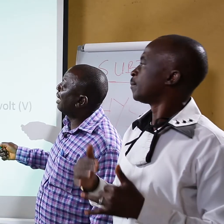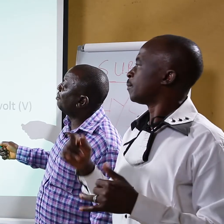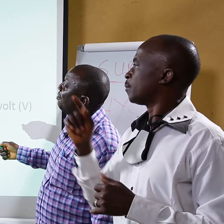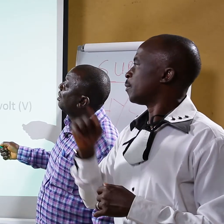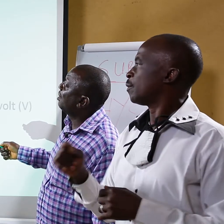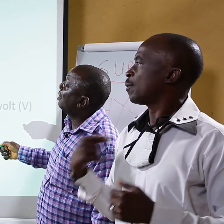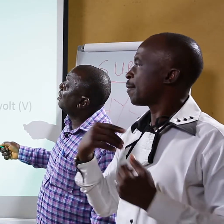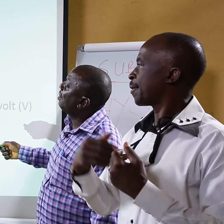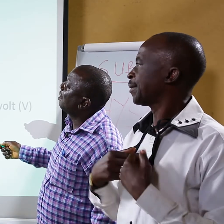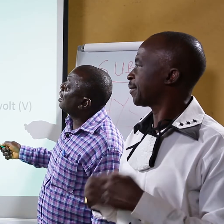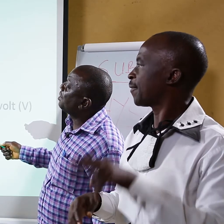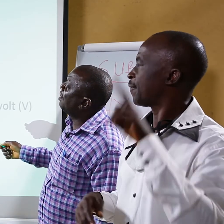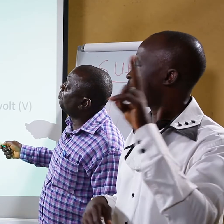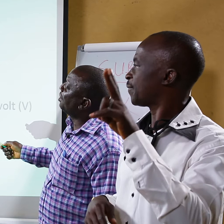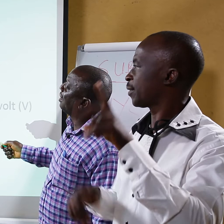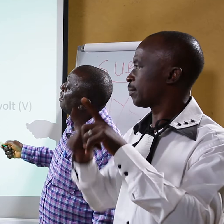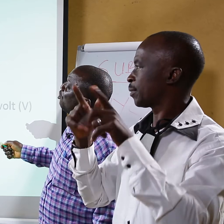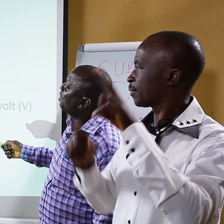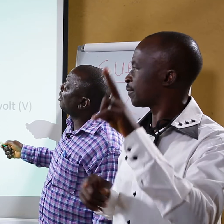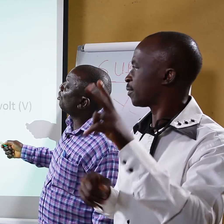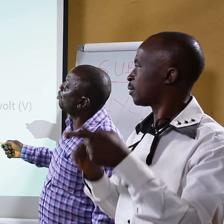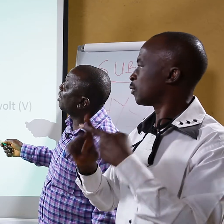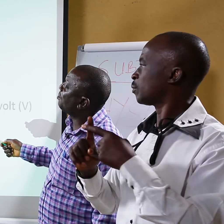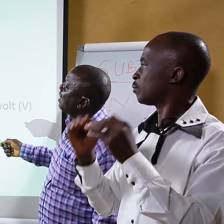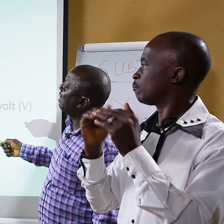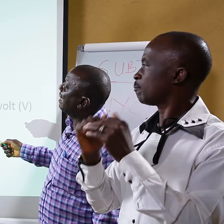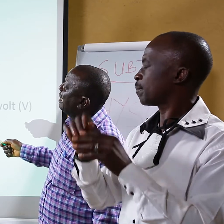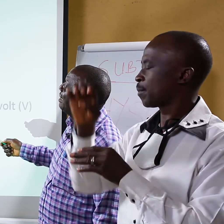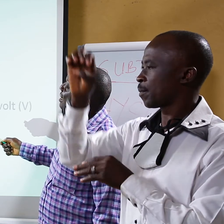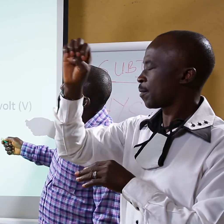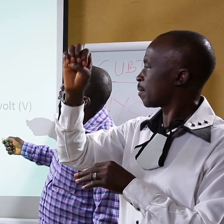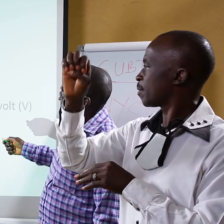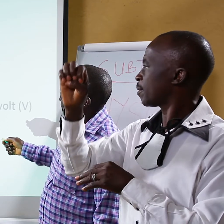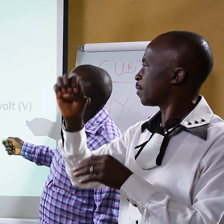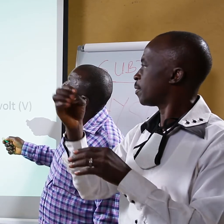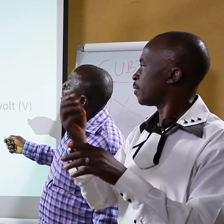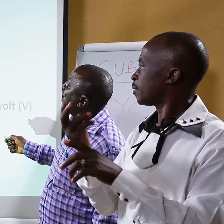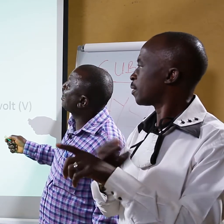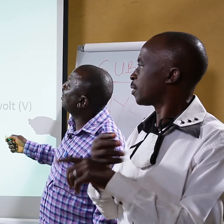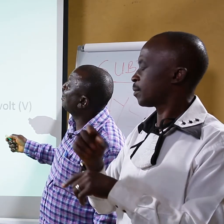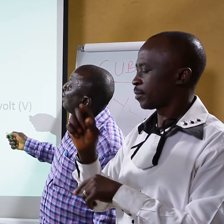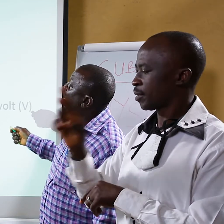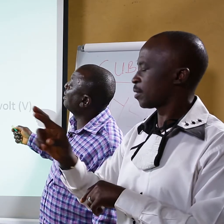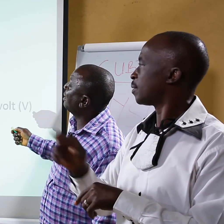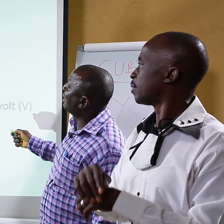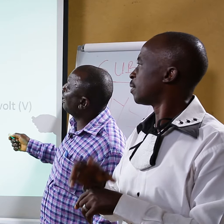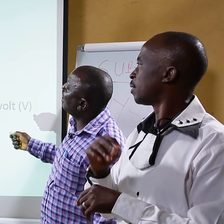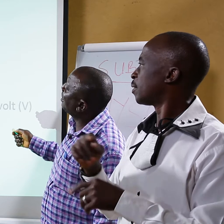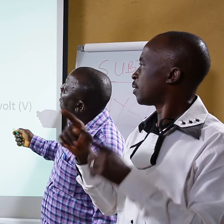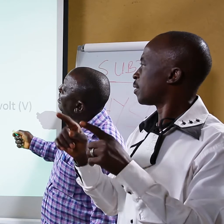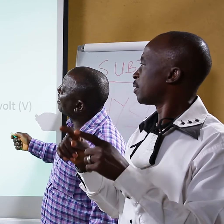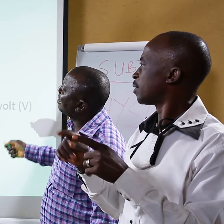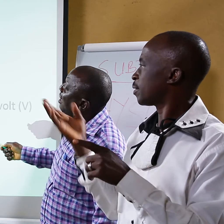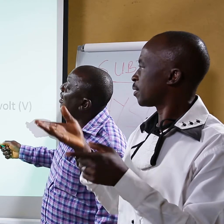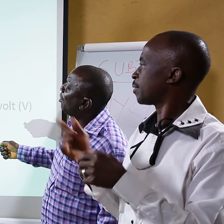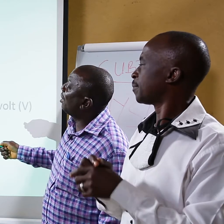Therefore, we have capital V to be equals to capital E times small r. And in